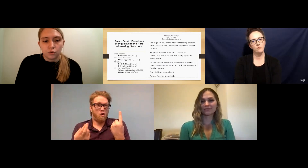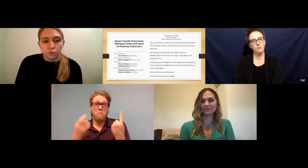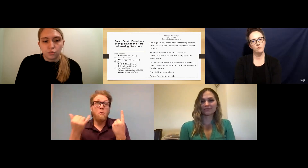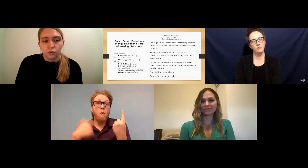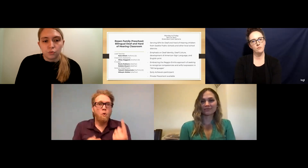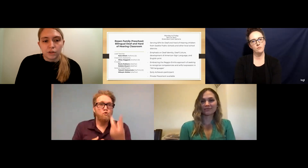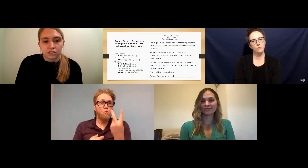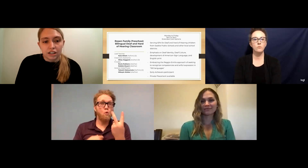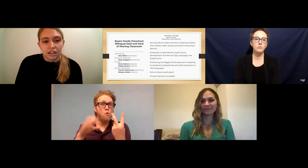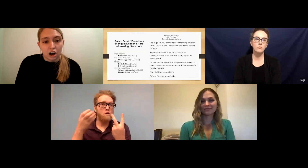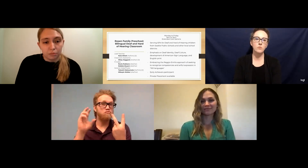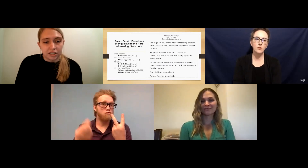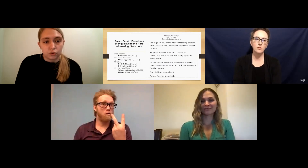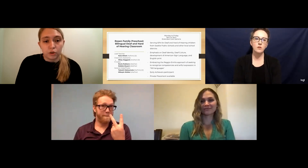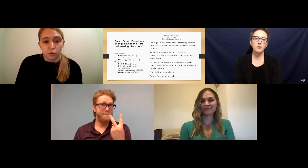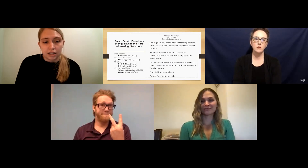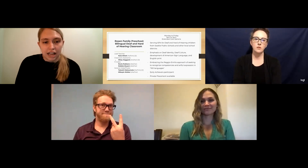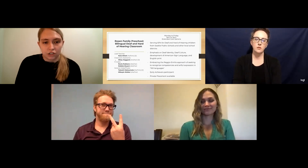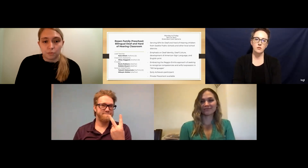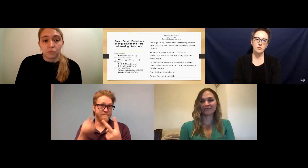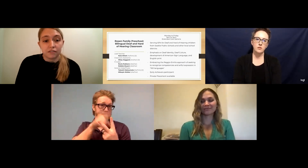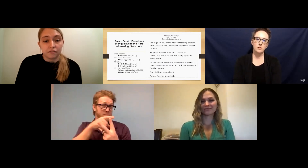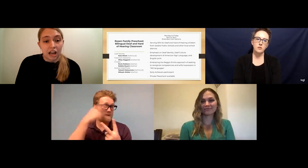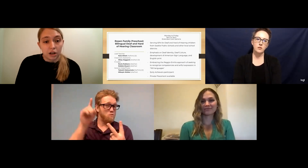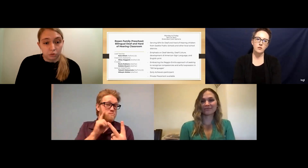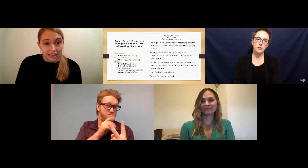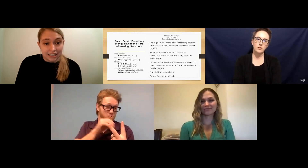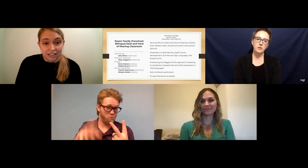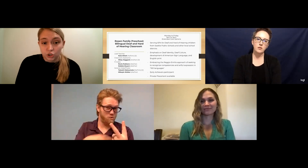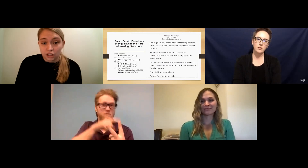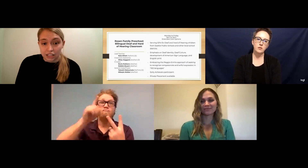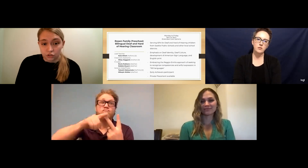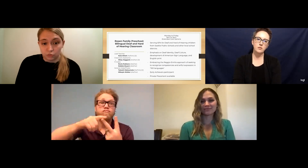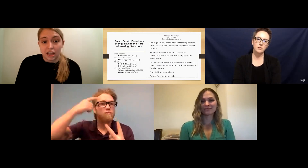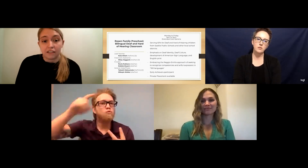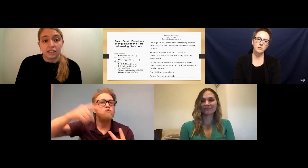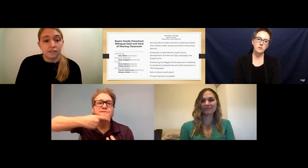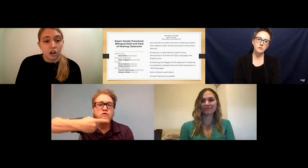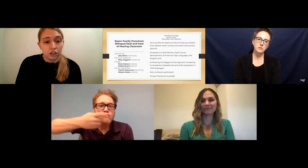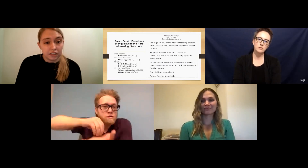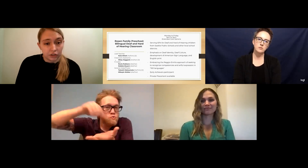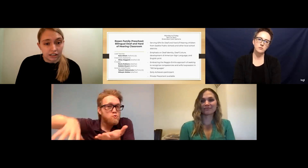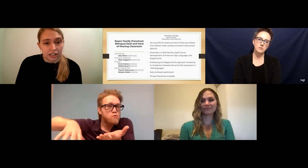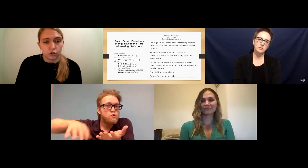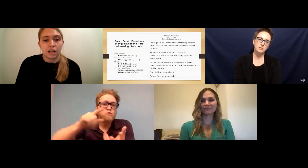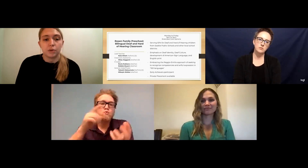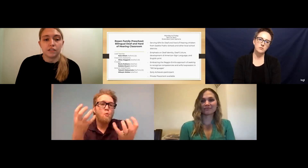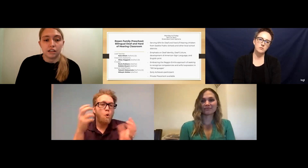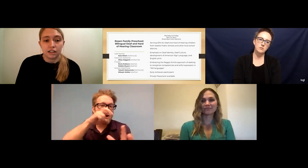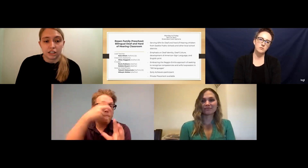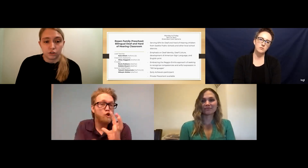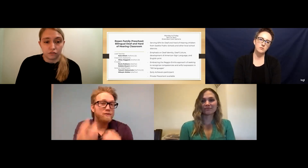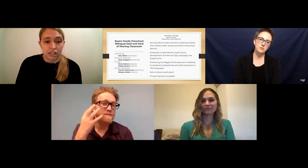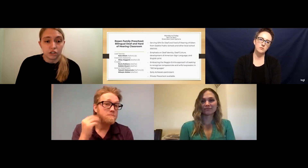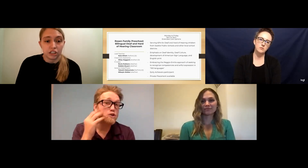So we started our preschool with 1 classroom, and we've now upgraded it to 2 classrooms. We have the deaf and hard of hearing classroom, and we have